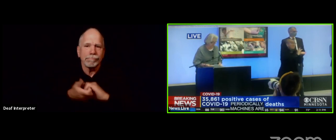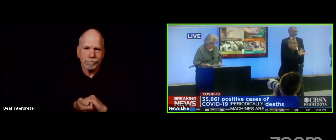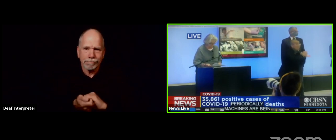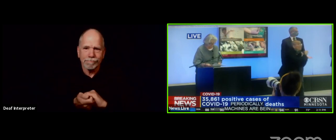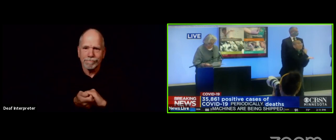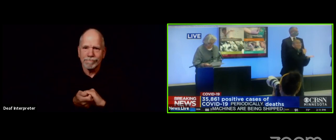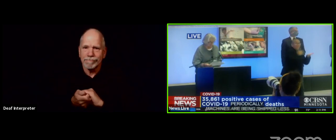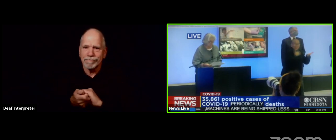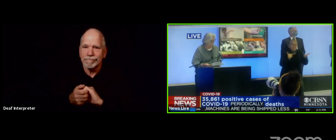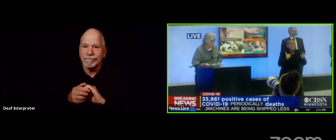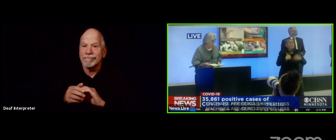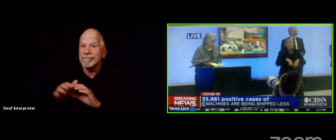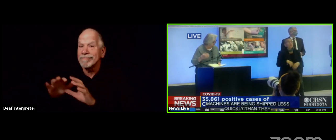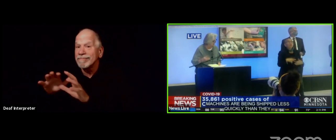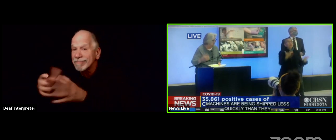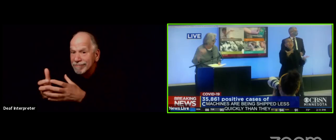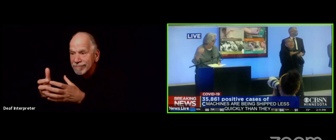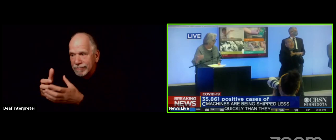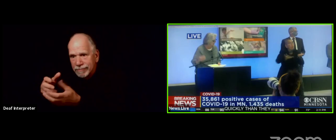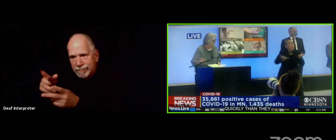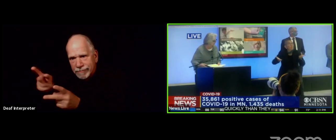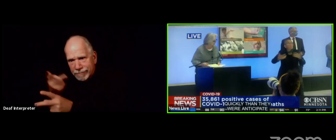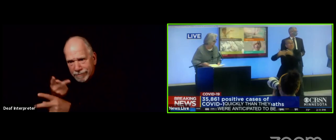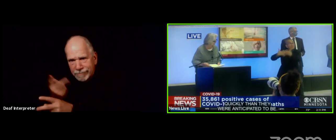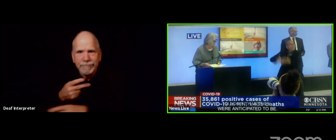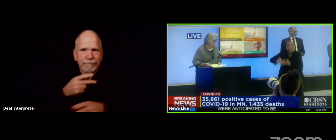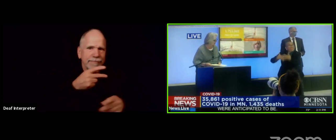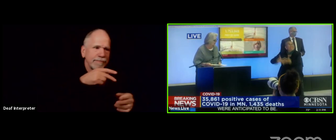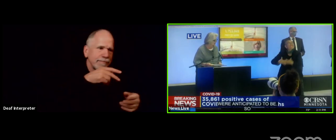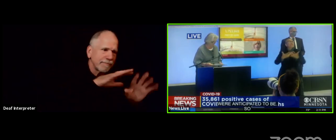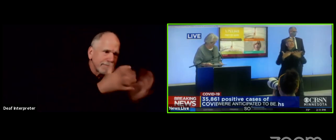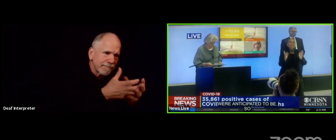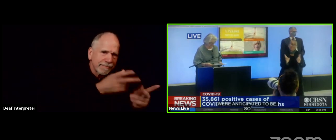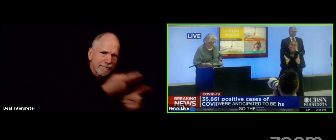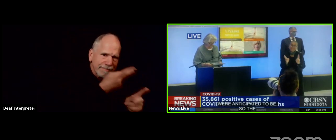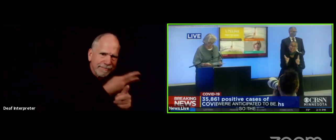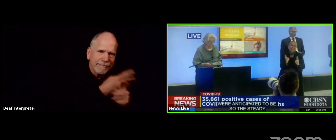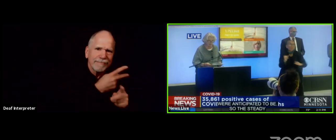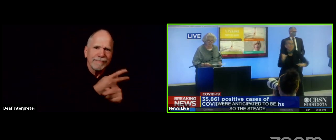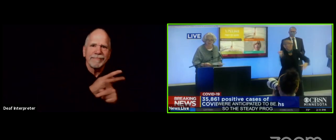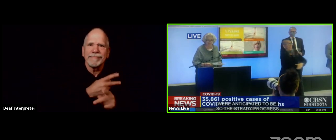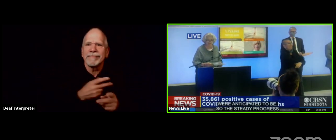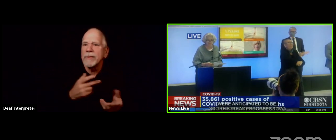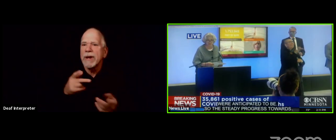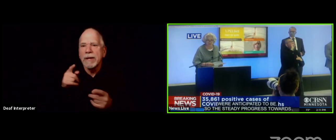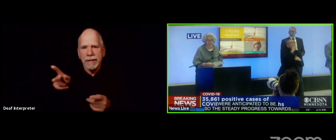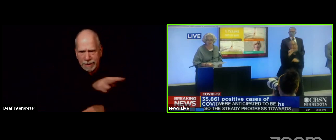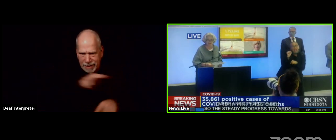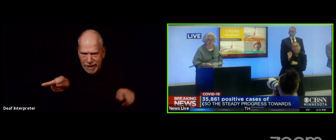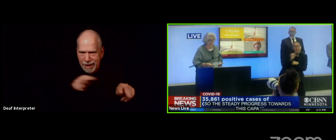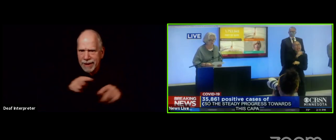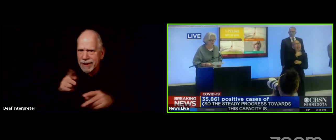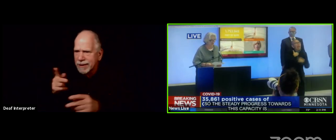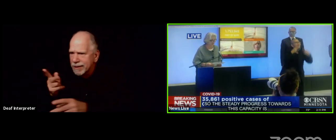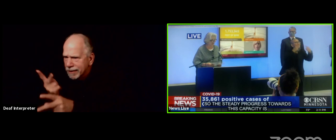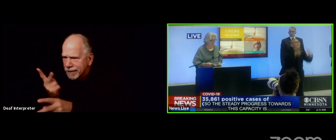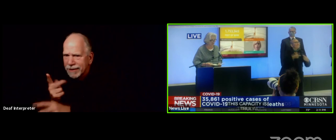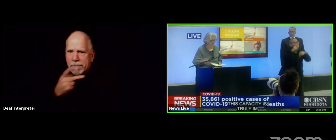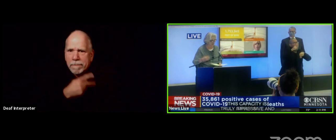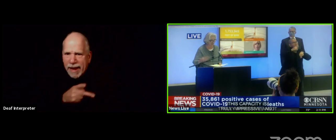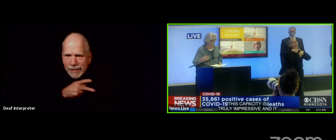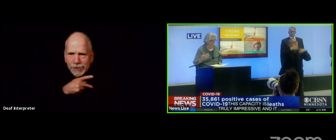be. So the steady progress toward this capacity is truly impressive, and it does reflect a lot of hard work to just